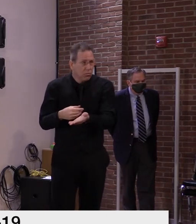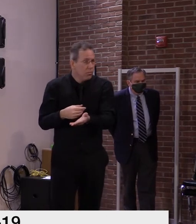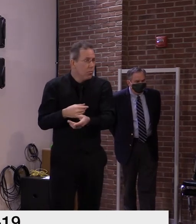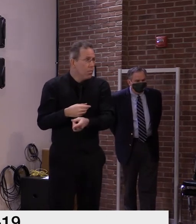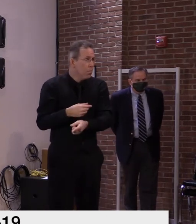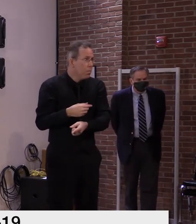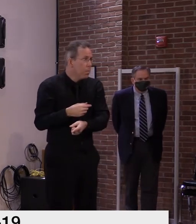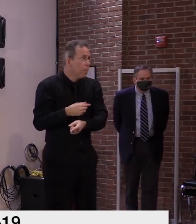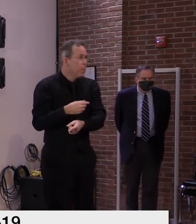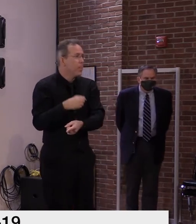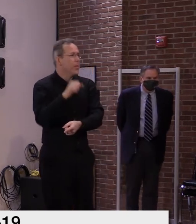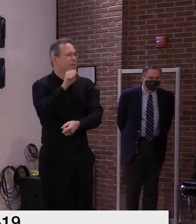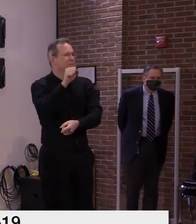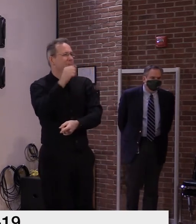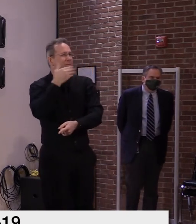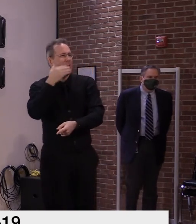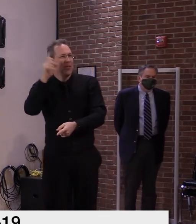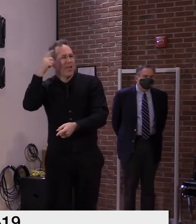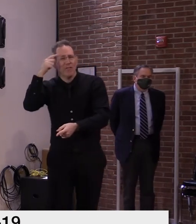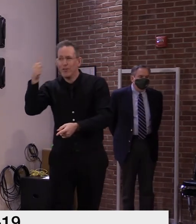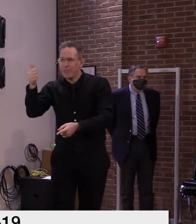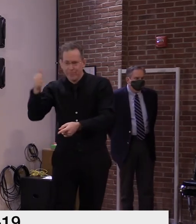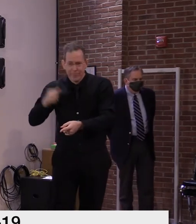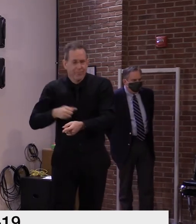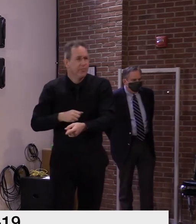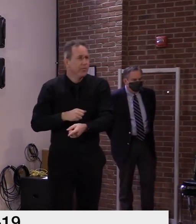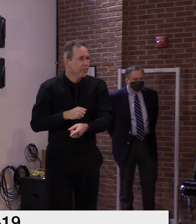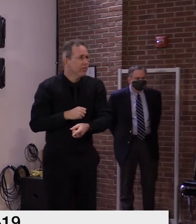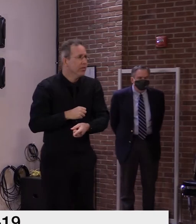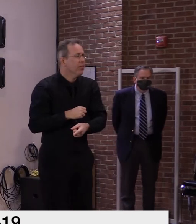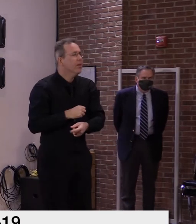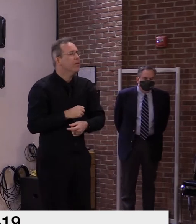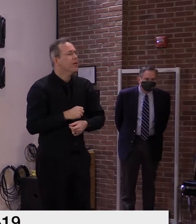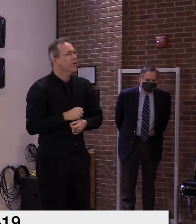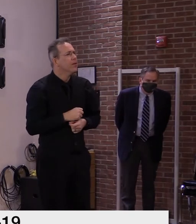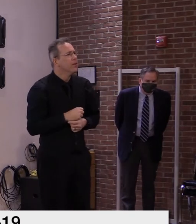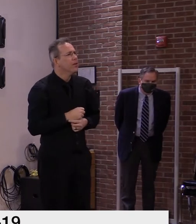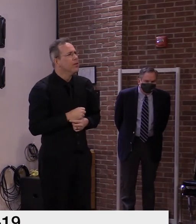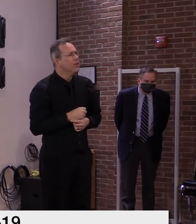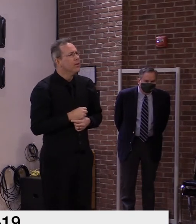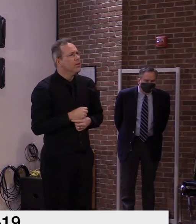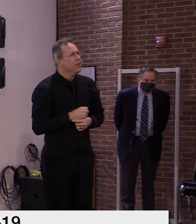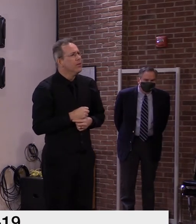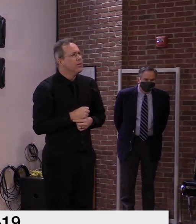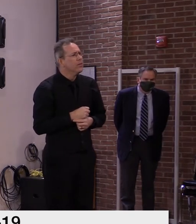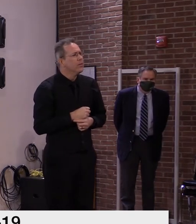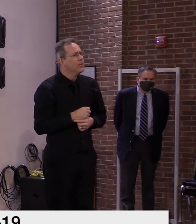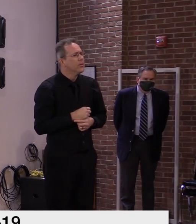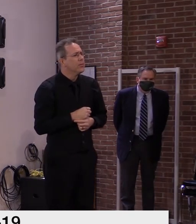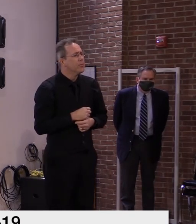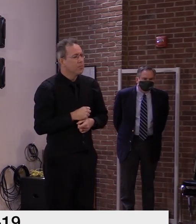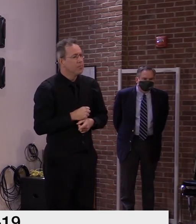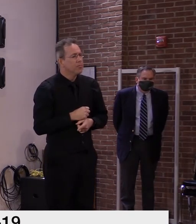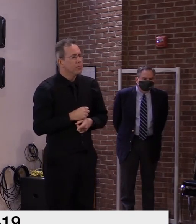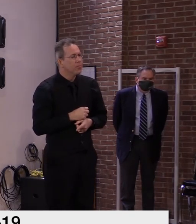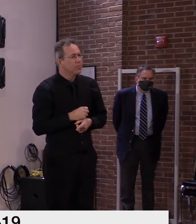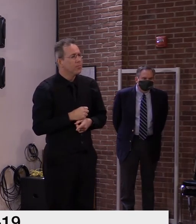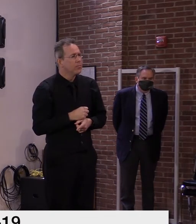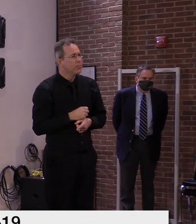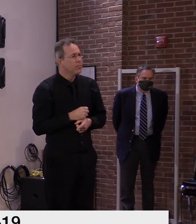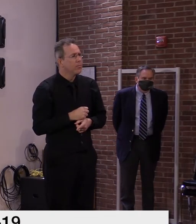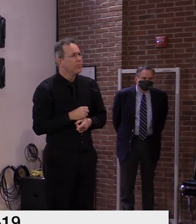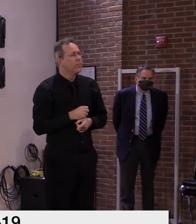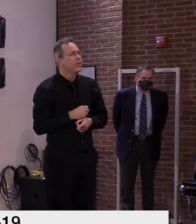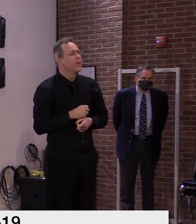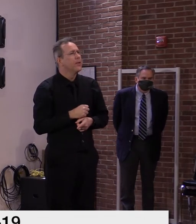Thank you, Governor. The only thing I would add to your very apt description is the fact that there are states that